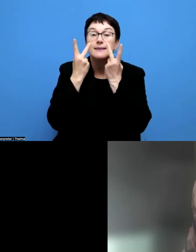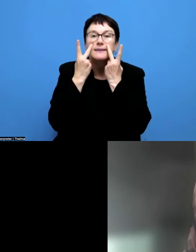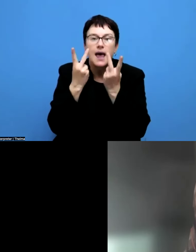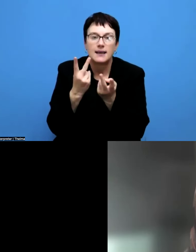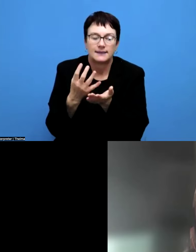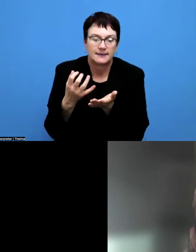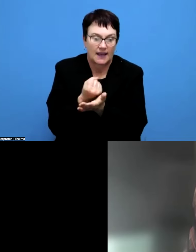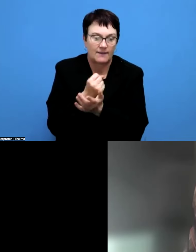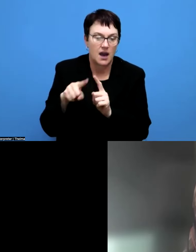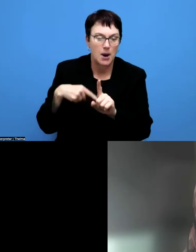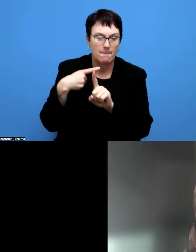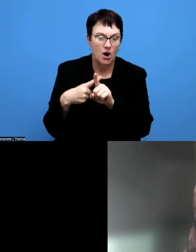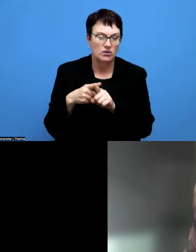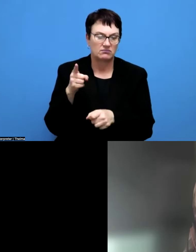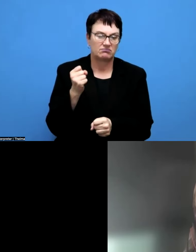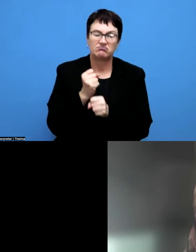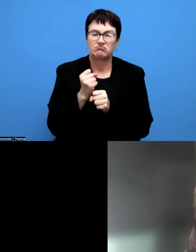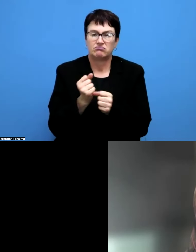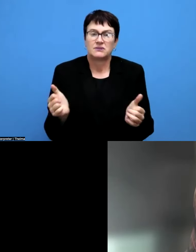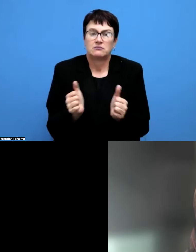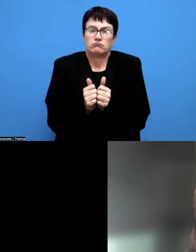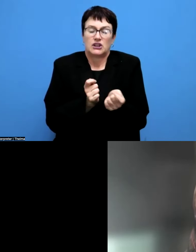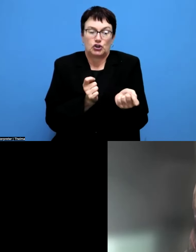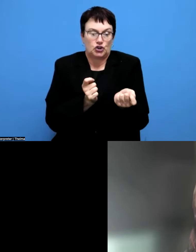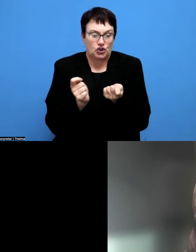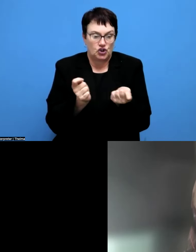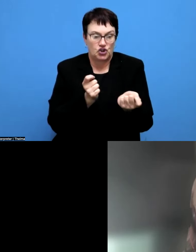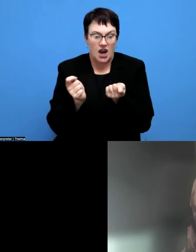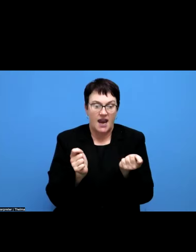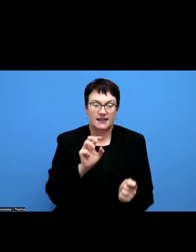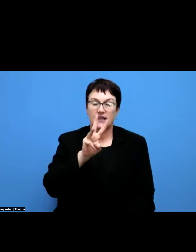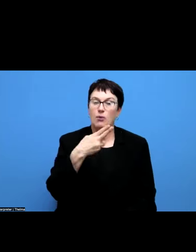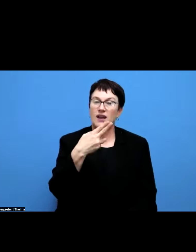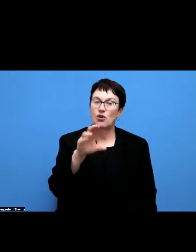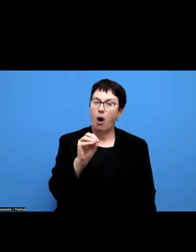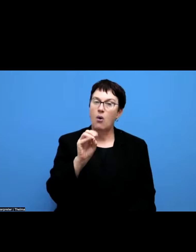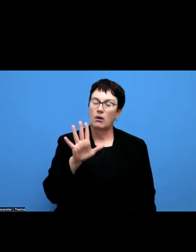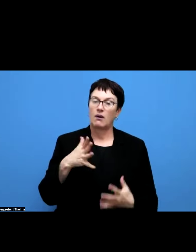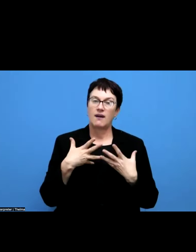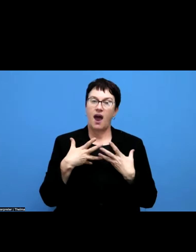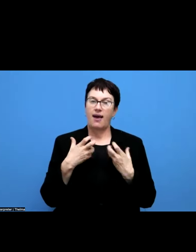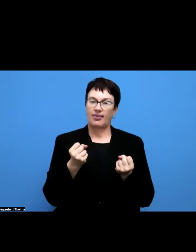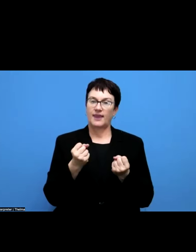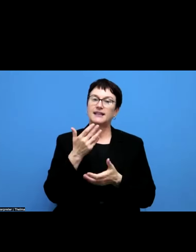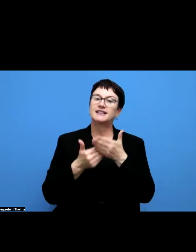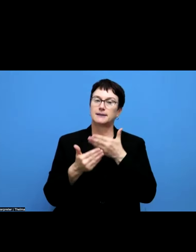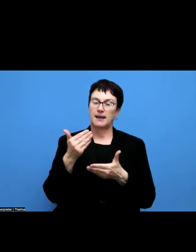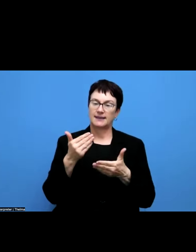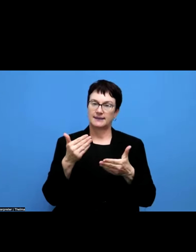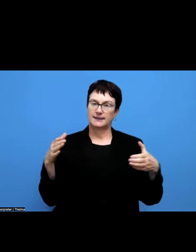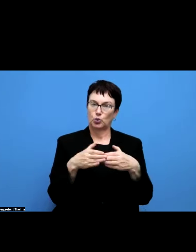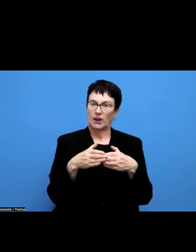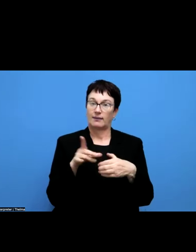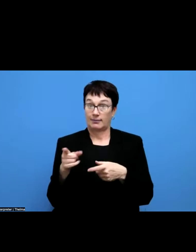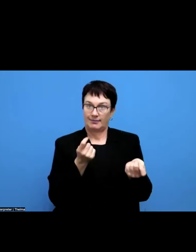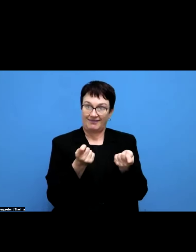Equity Initiative that we've heard so much about. Sarah, the floor is yours. Thank you, Amber, and friends and colleagues.